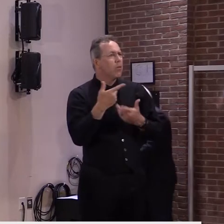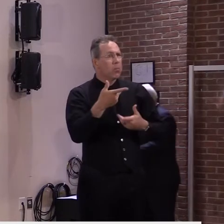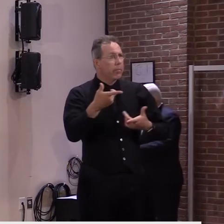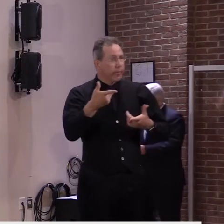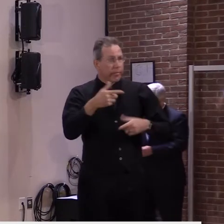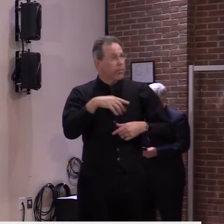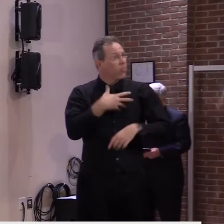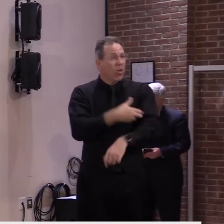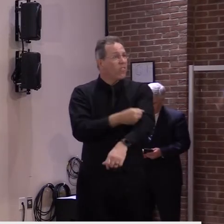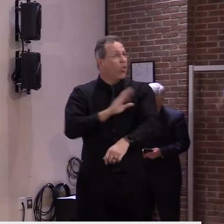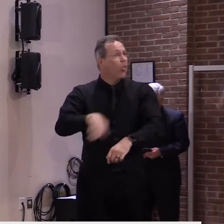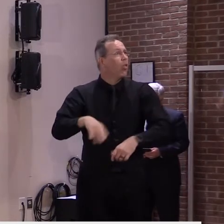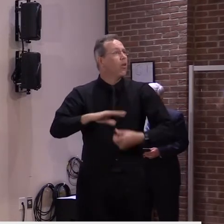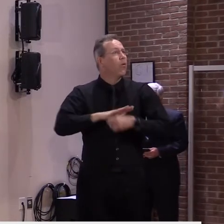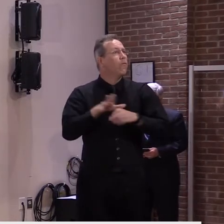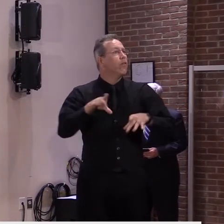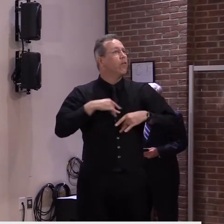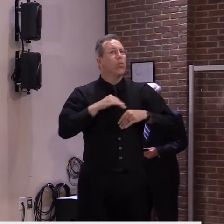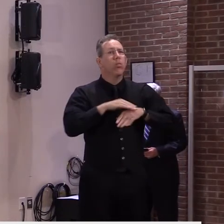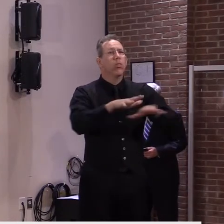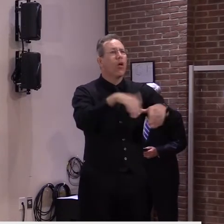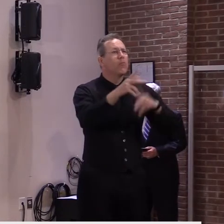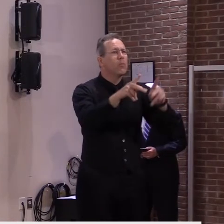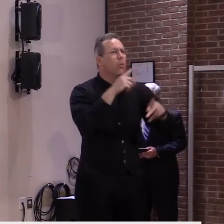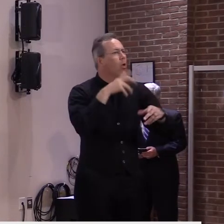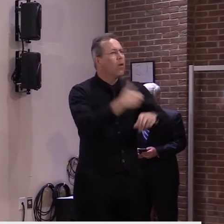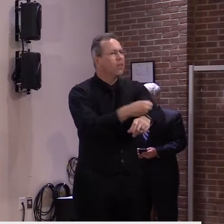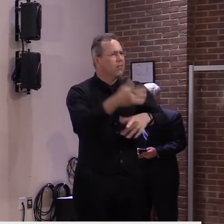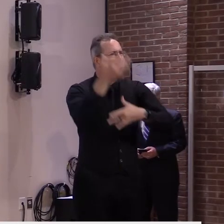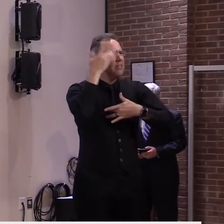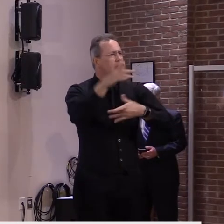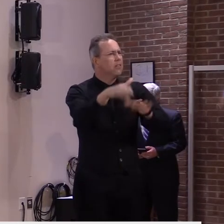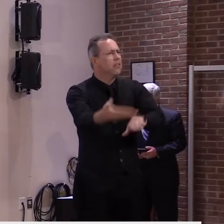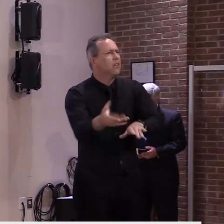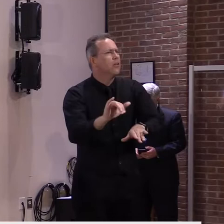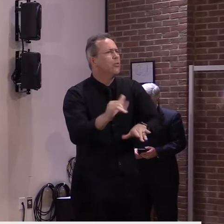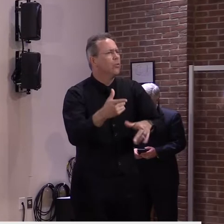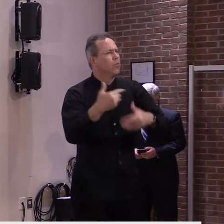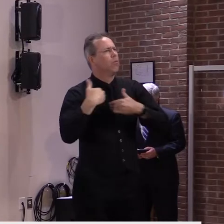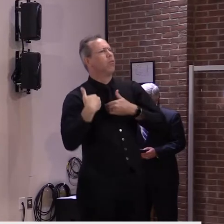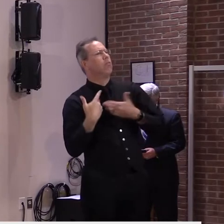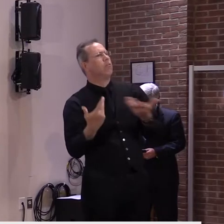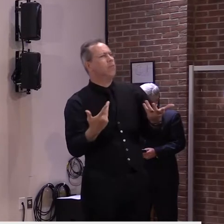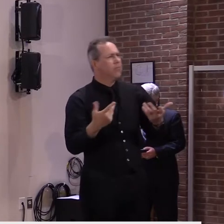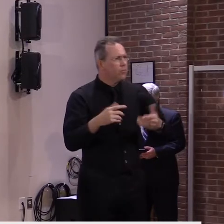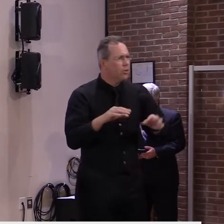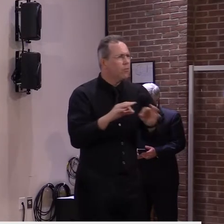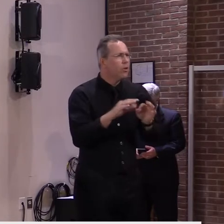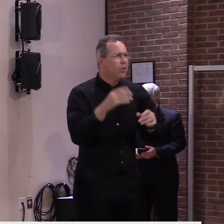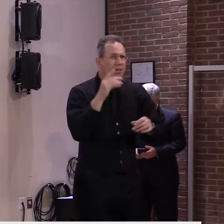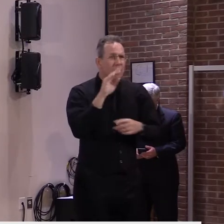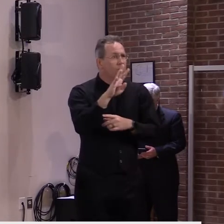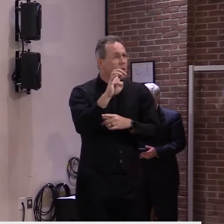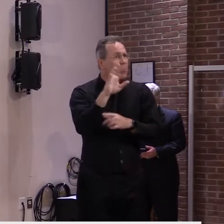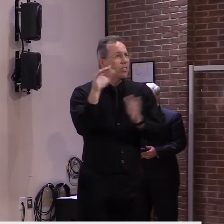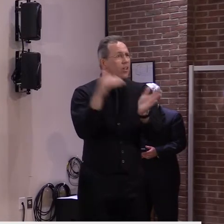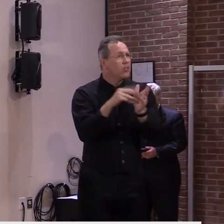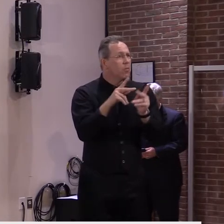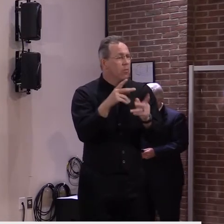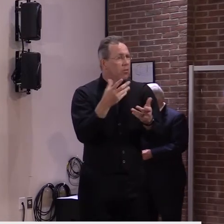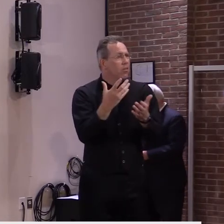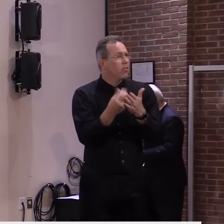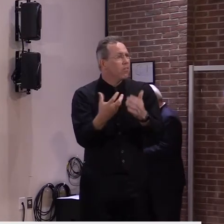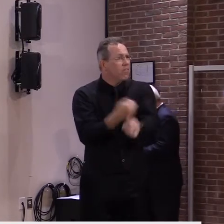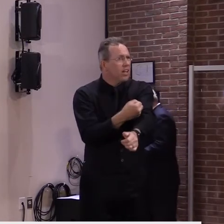400,000 people, Vermonters, having been vaccinated thus far. And it didn't take an